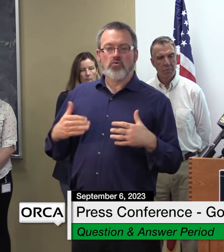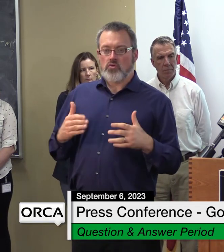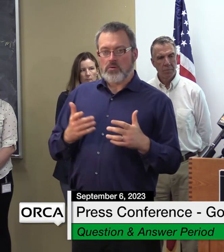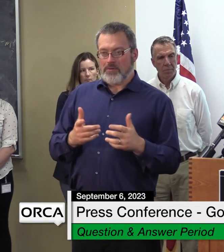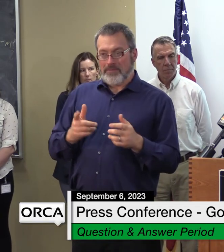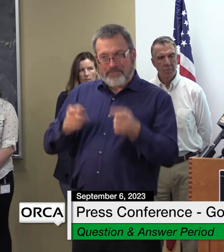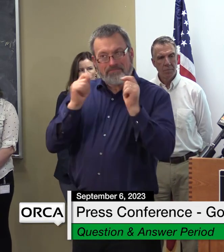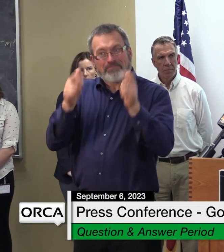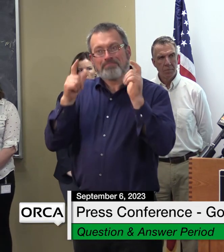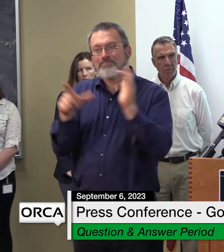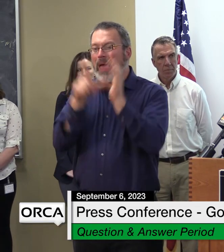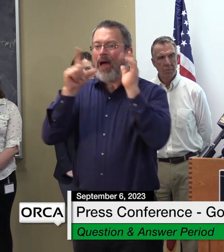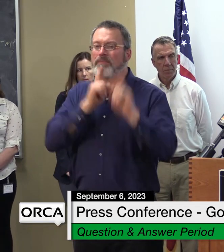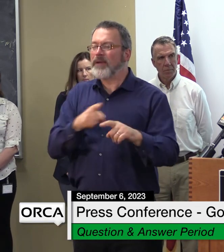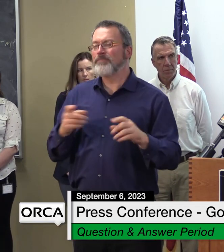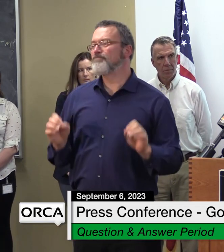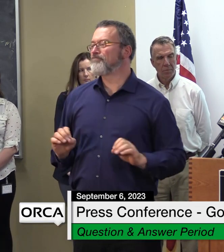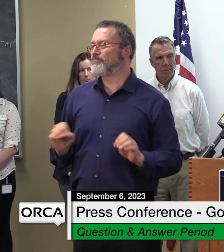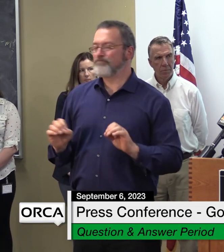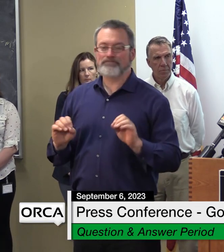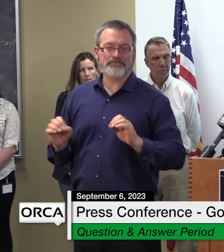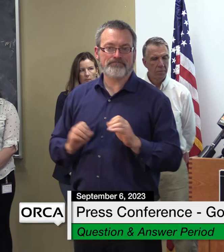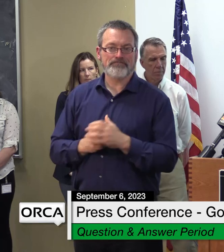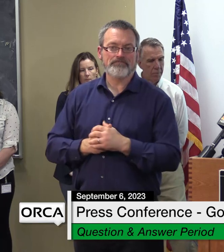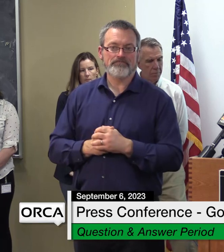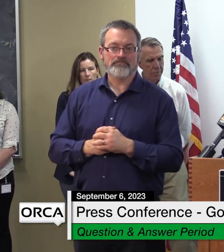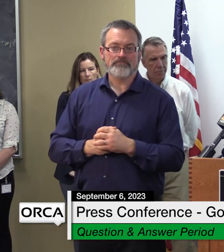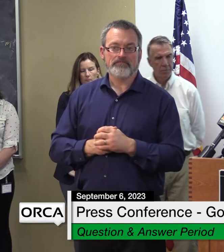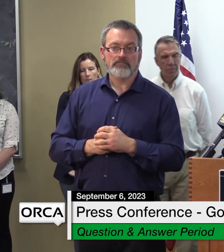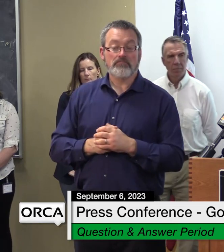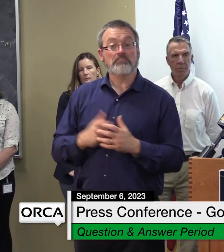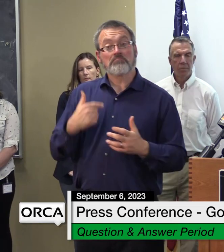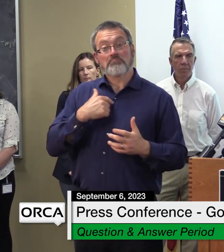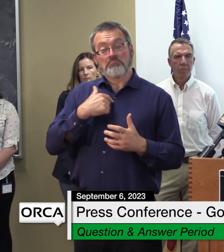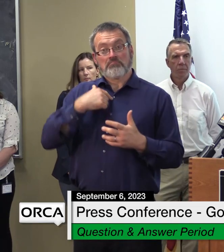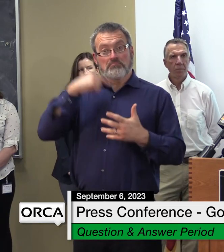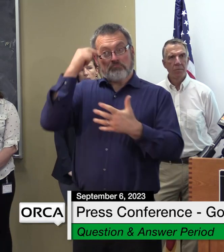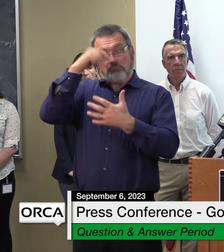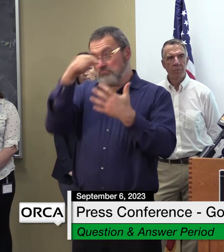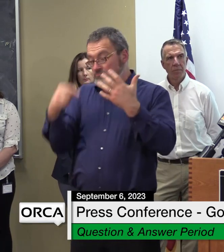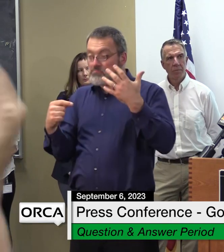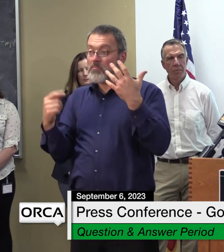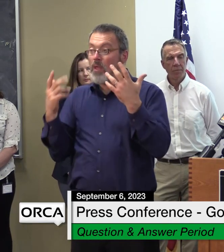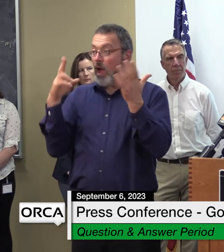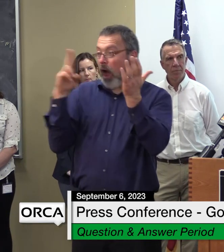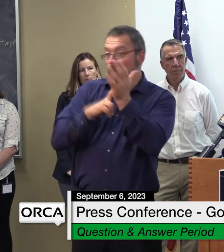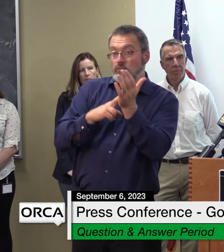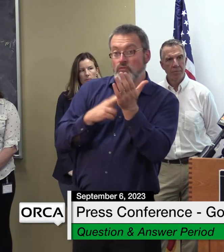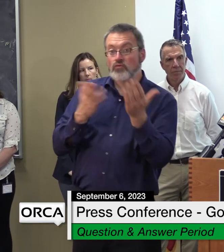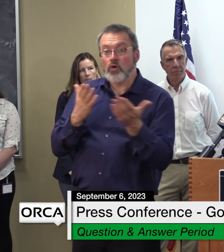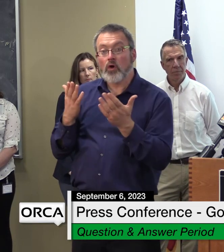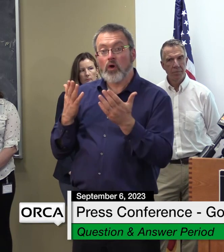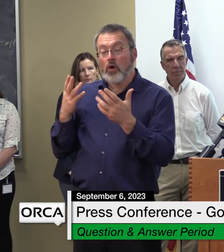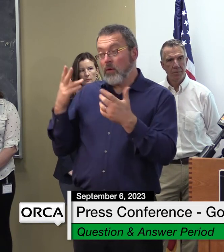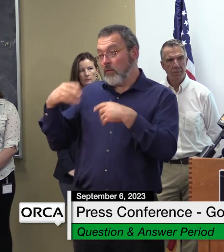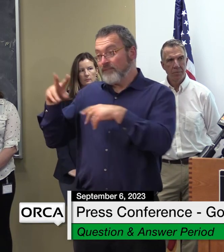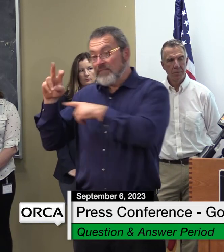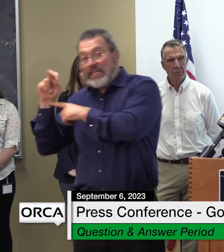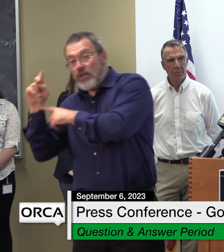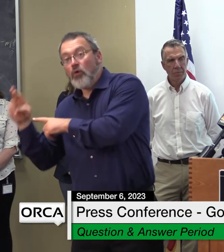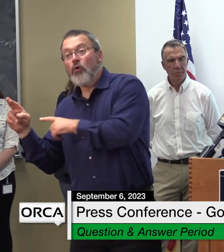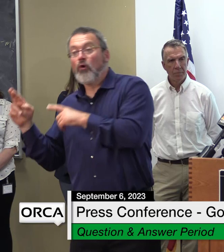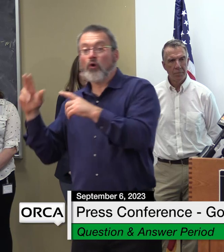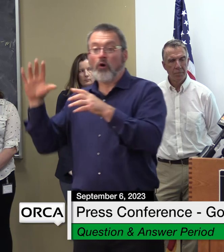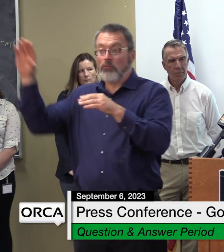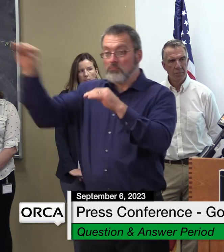weren't. We did look at contracted service to have someone, an outside vendor, build a system from